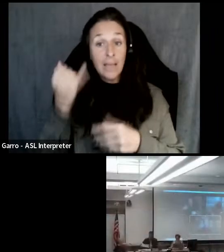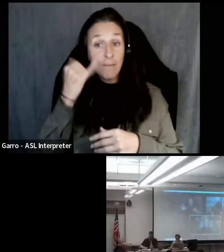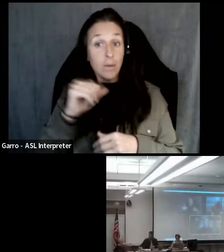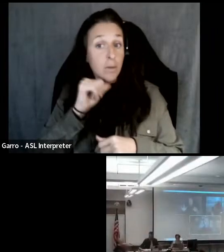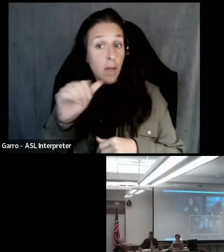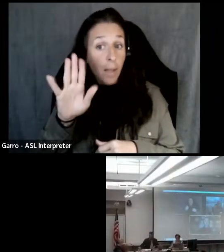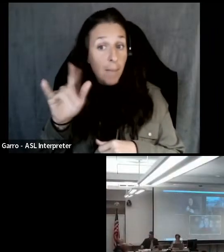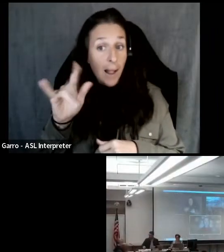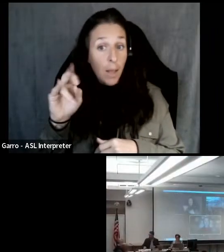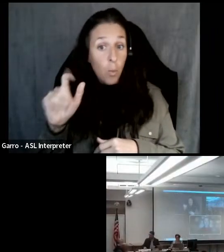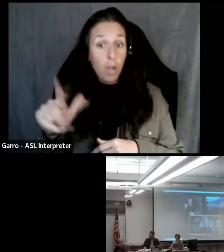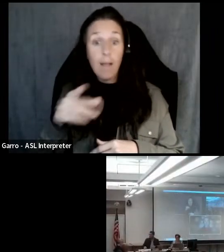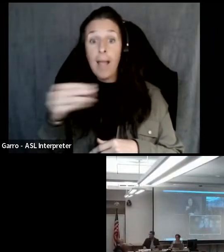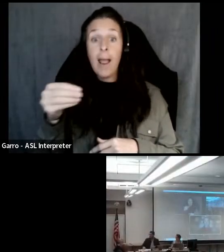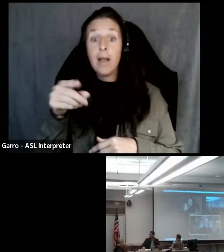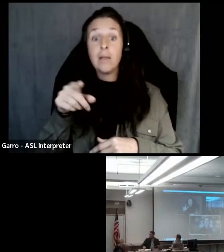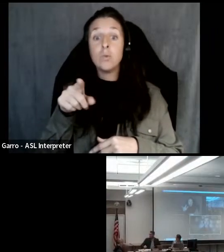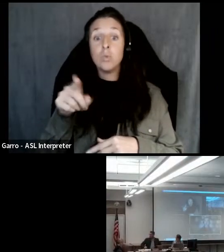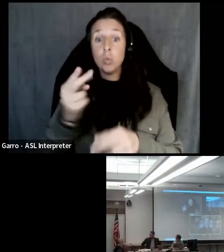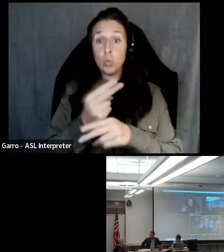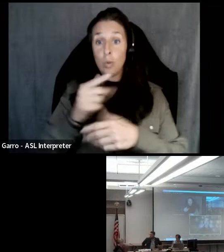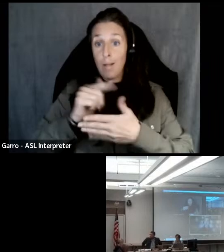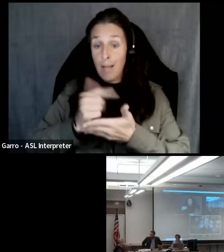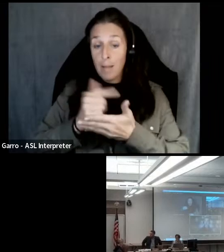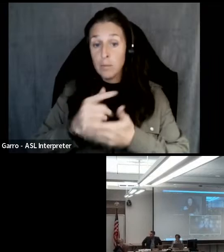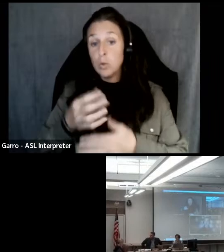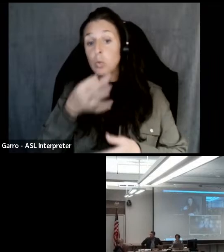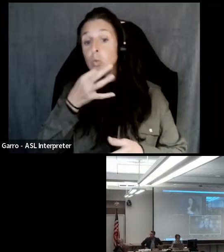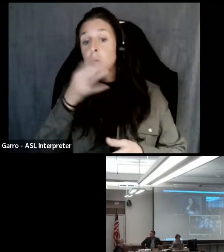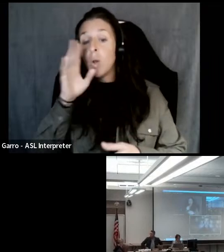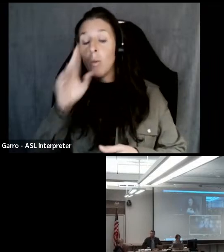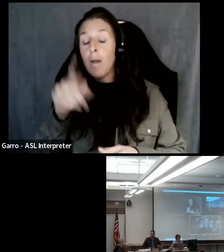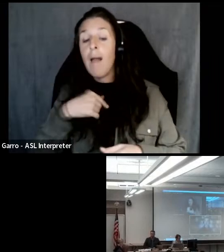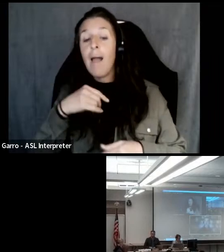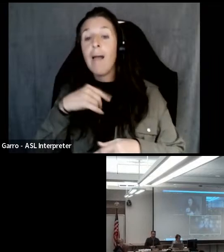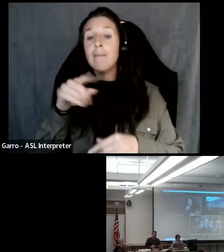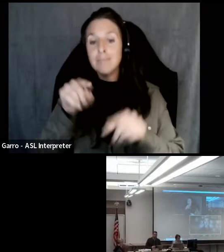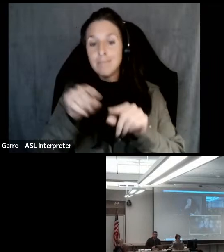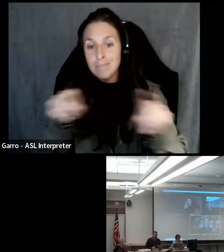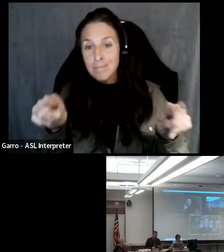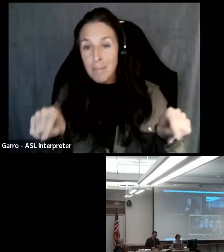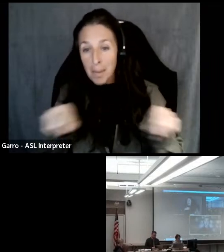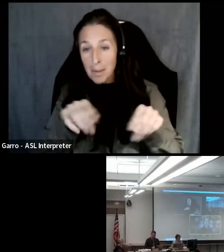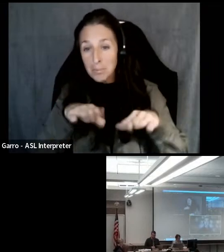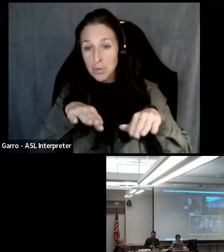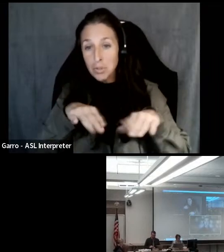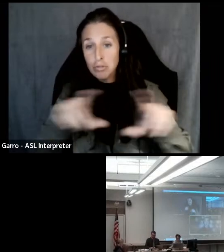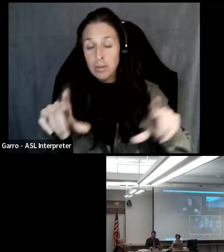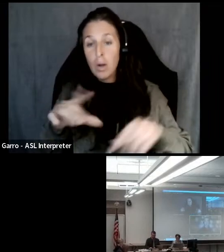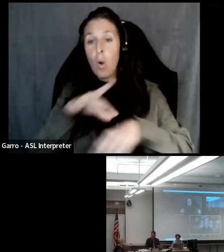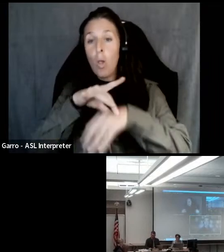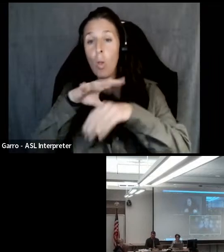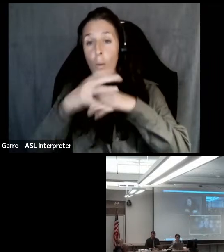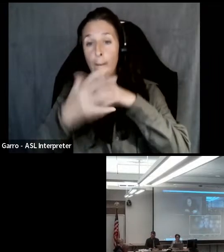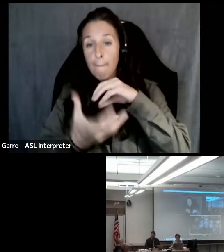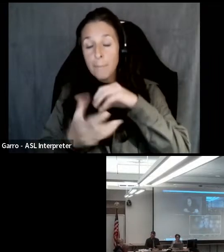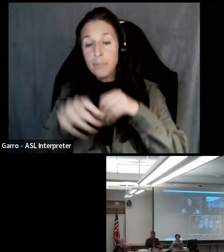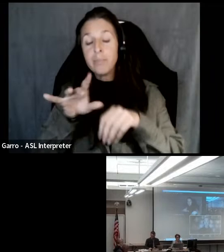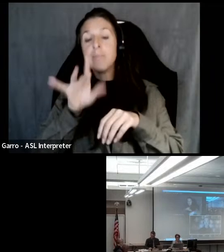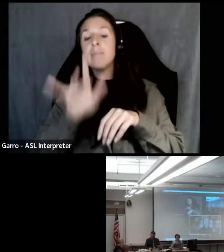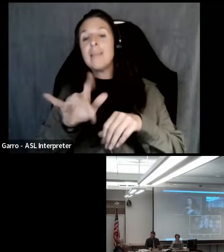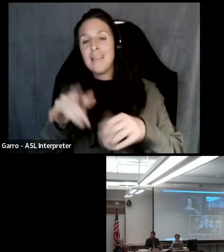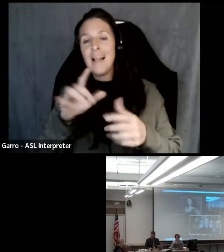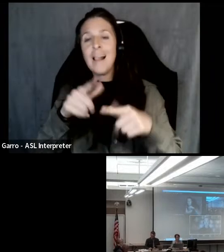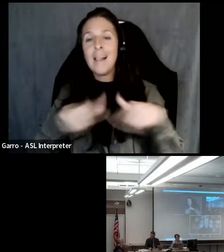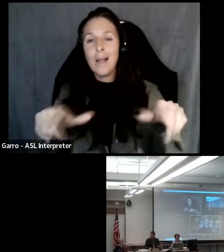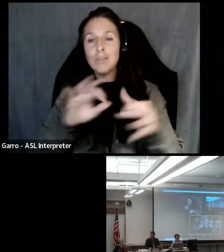and you're using your laptop, in a few seconds, you'll see an icon shaped like a globe at the bottom of your screen. Click on Language Interpretation and then